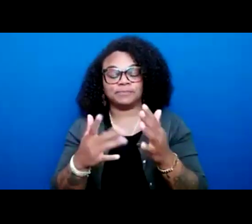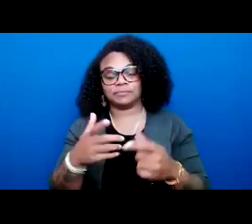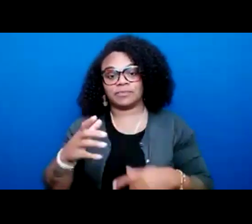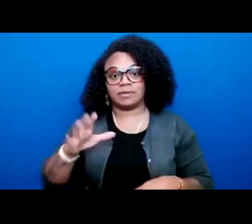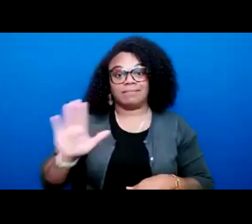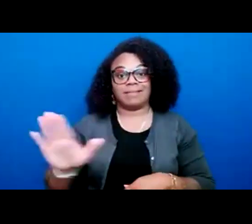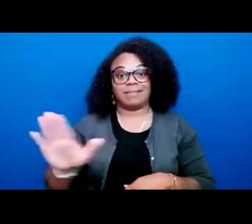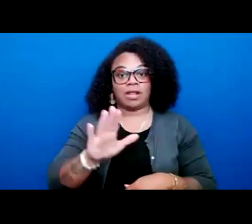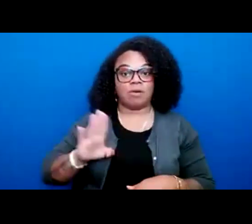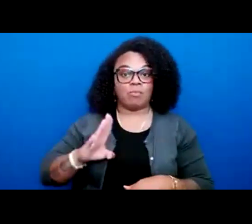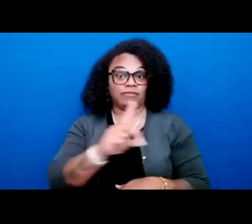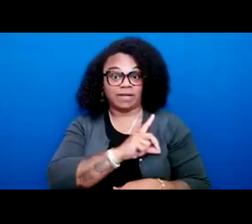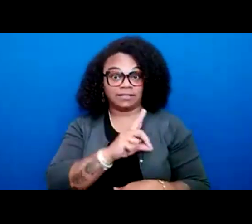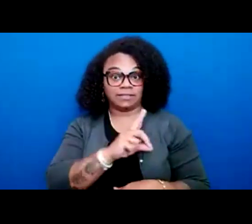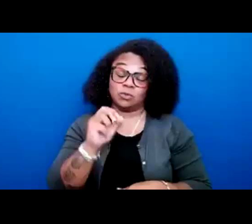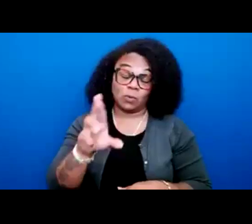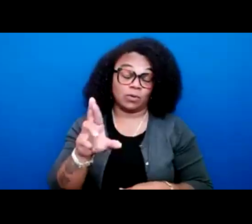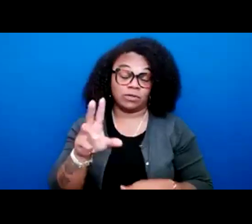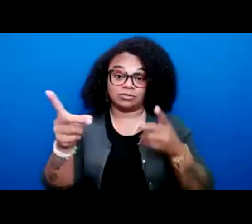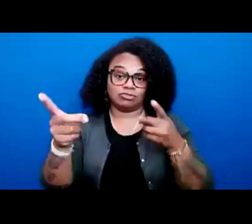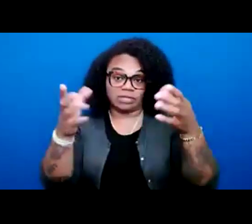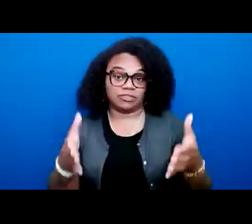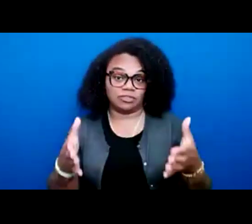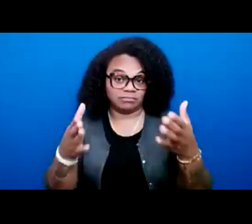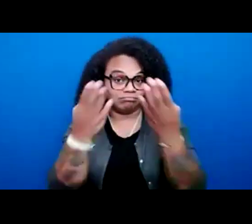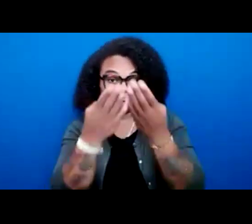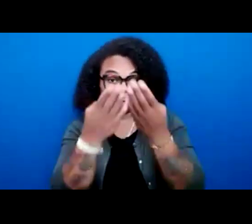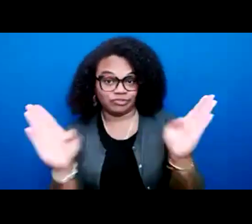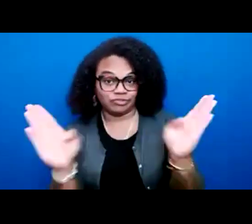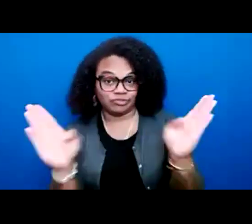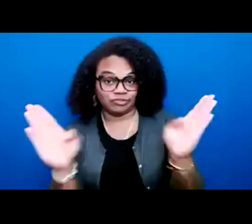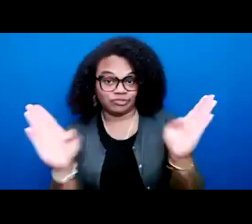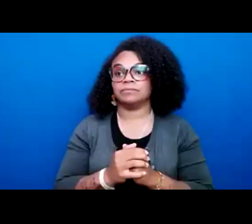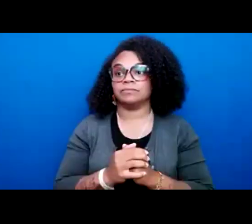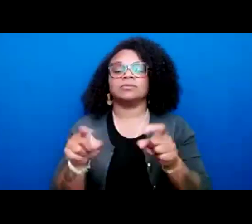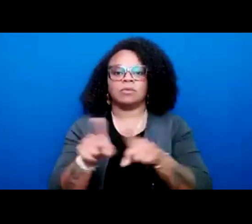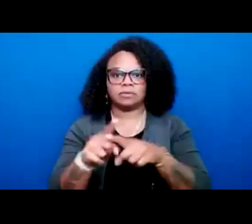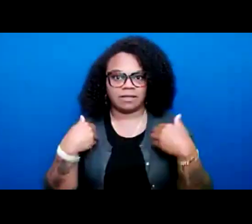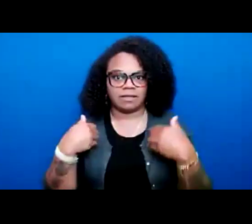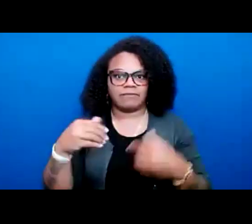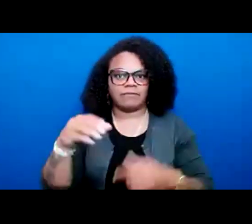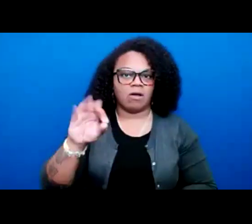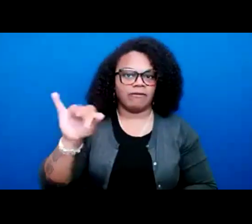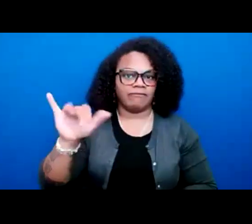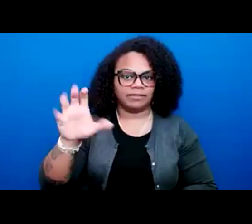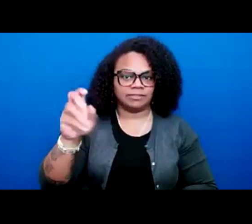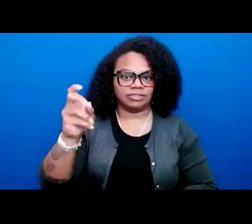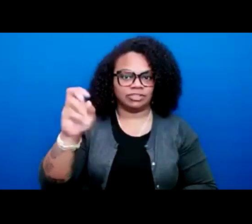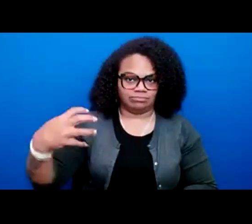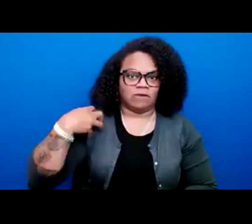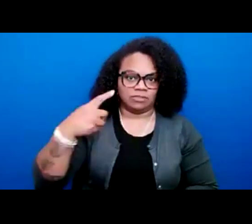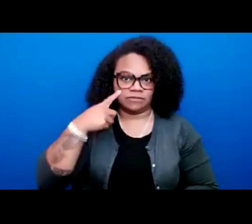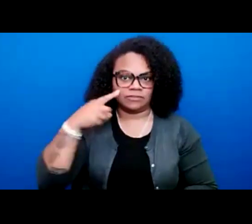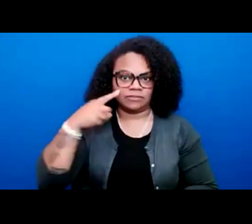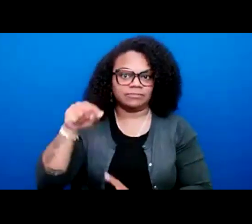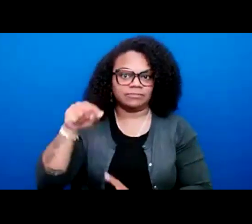directors or directors generally, and then there's also officers of corporations. And then